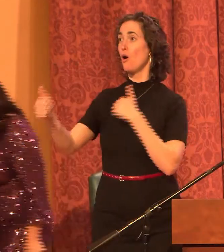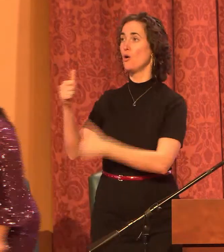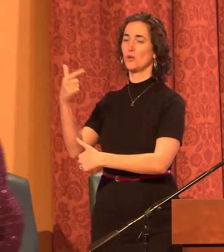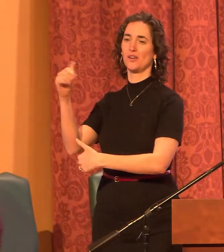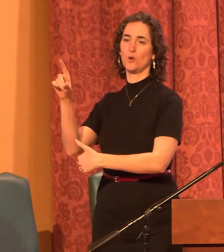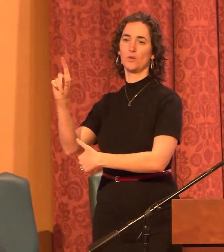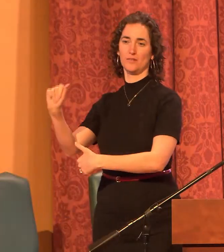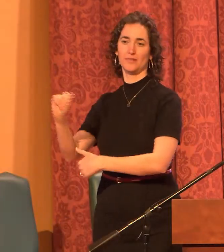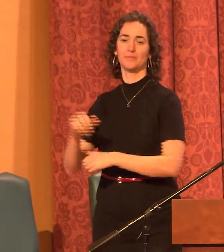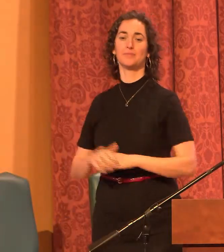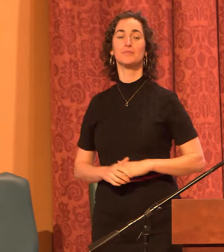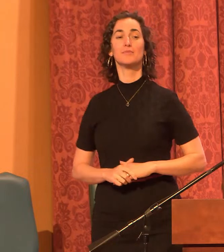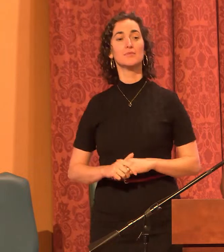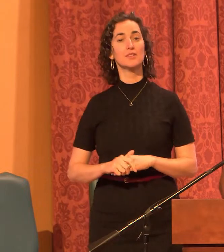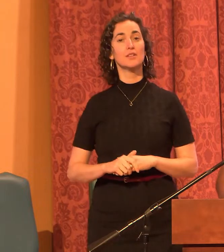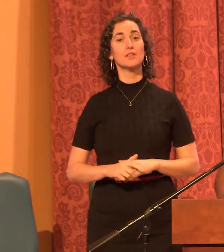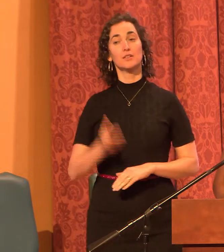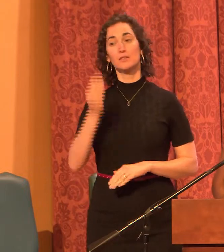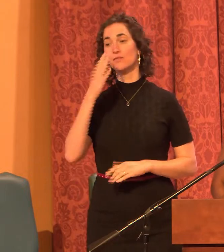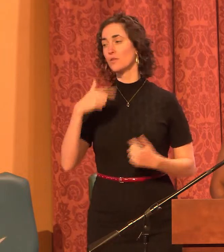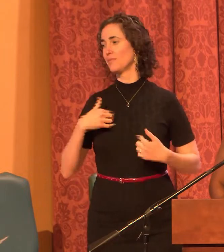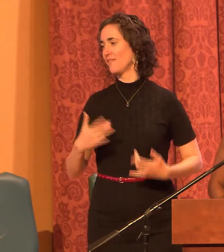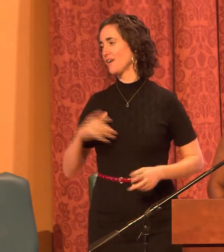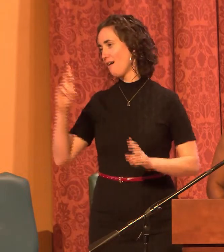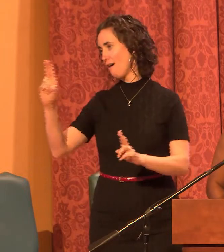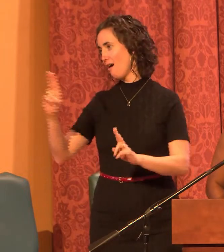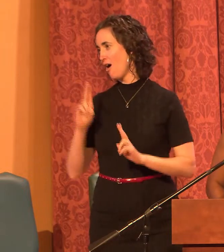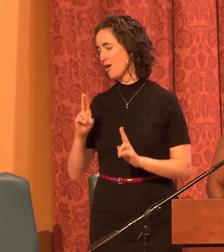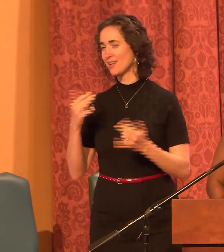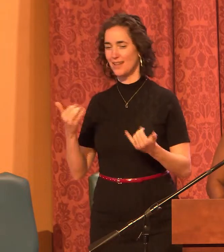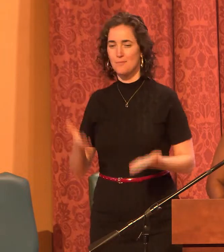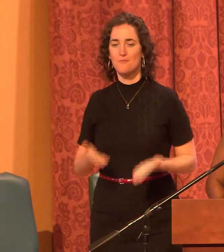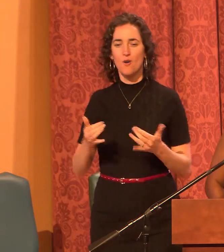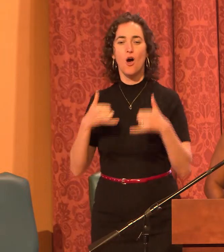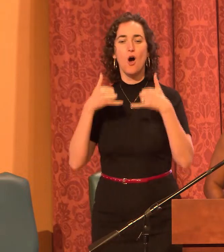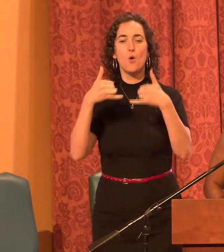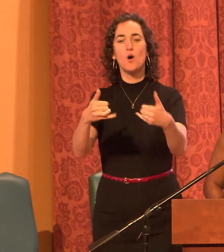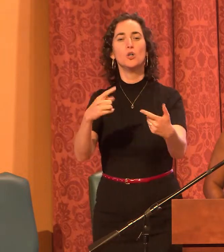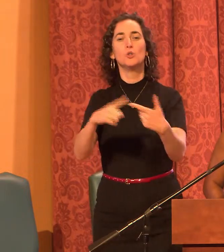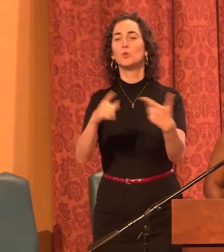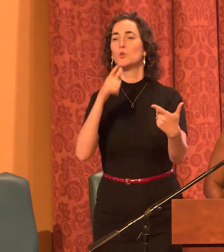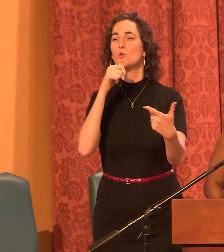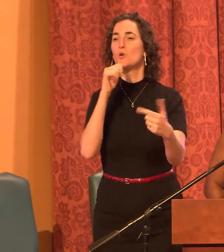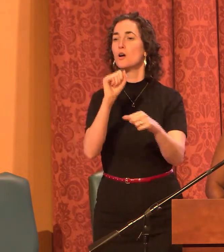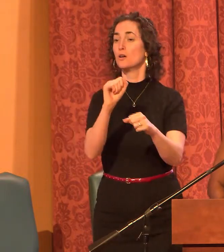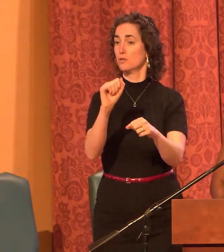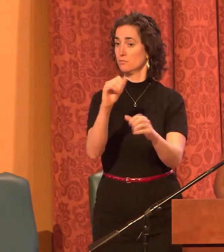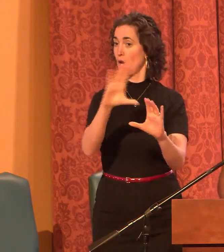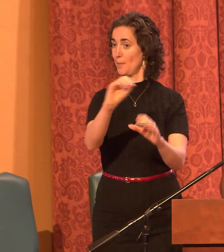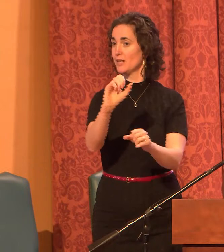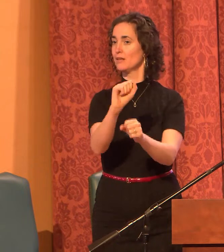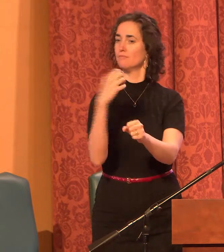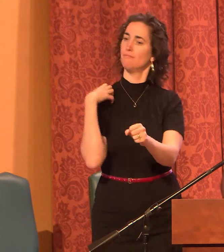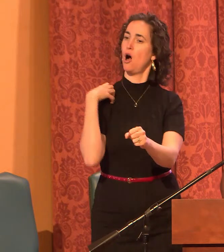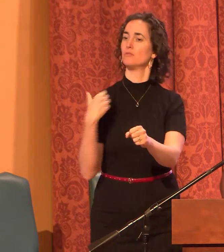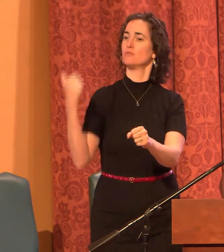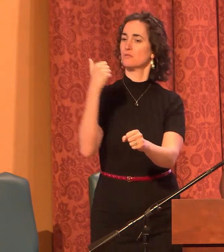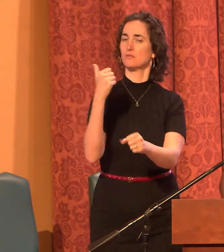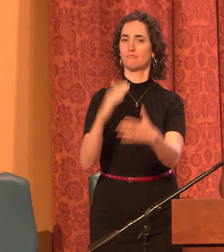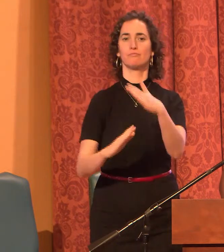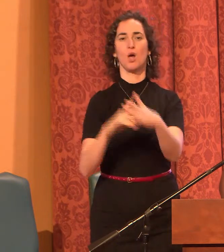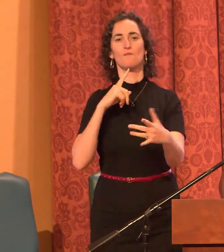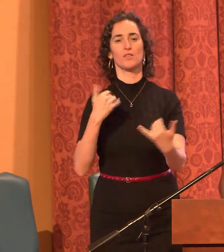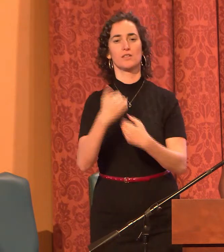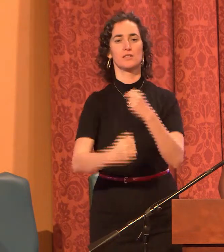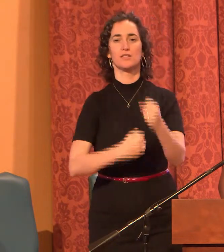of Disability Affairs. I am honored to present this award to the Employer of the Year. This award is given